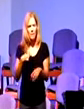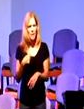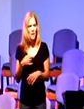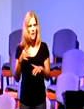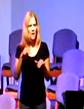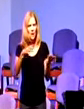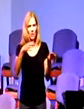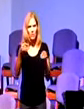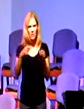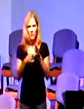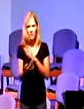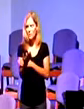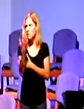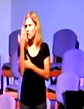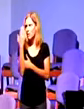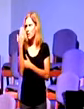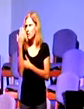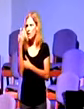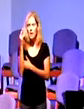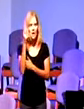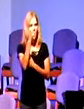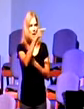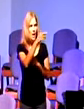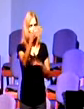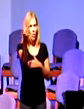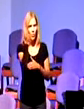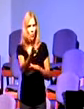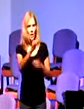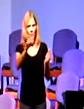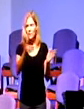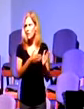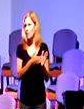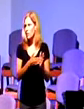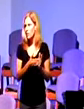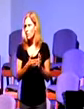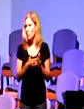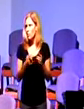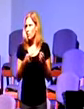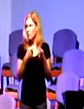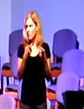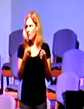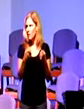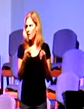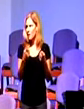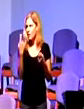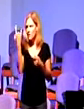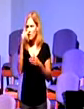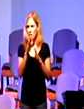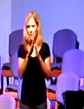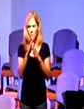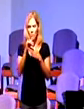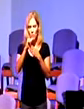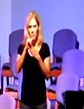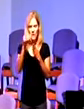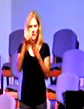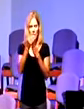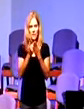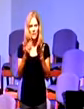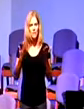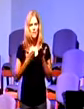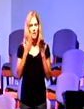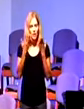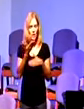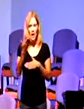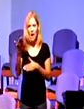As you leave this morning, there will be on the Welcome Center, we provide a little, it looks like a bookmark that has a list of